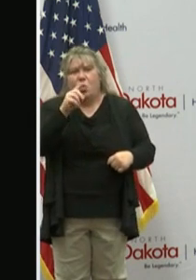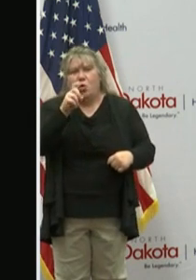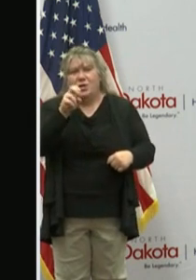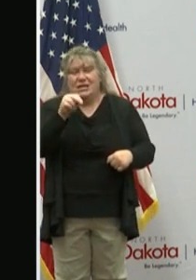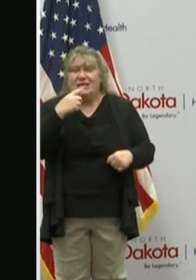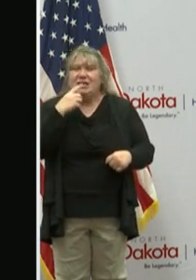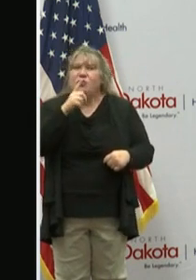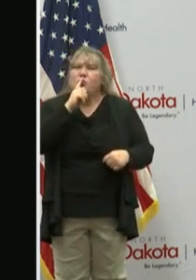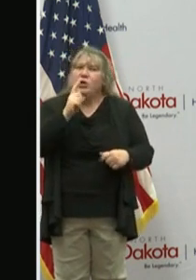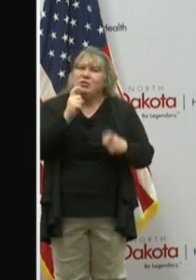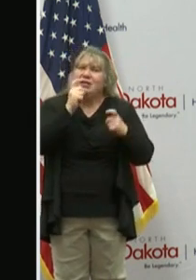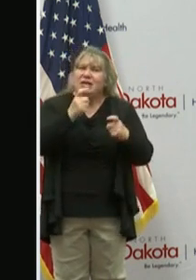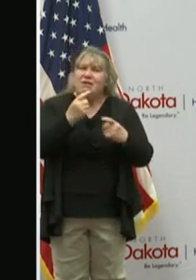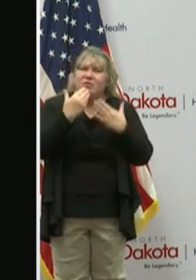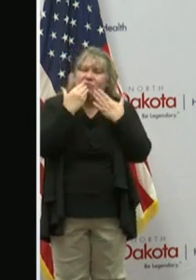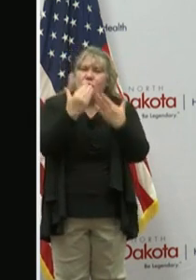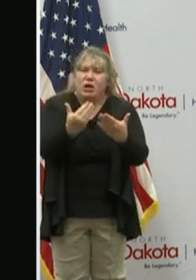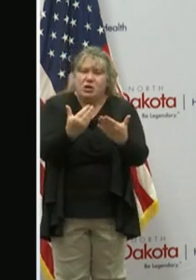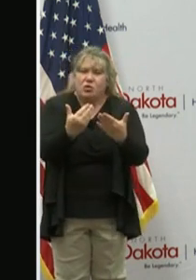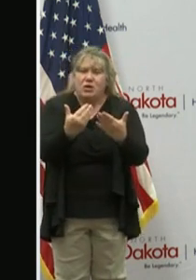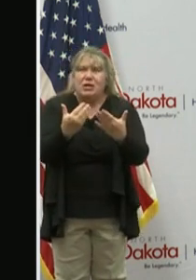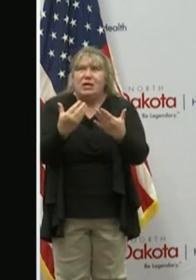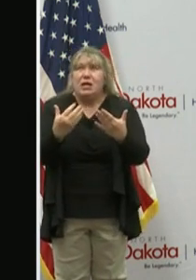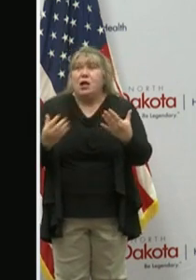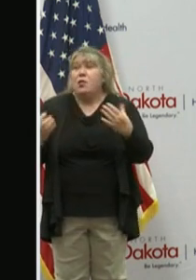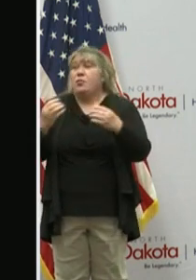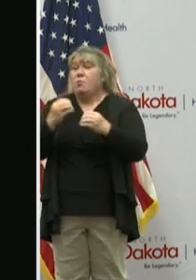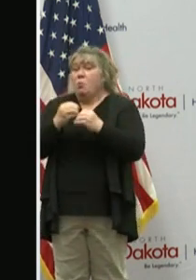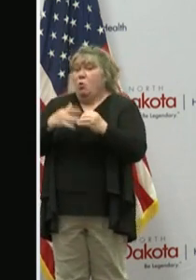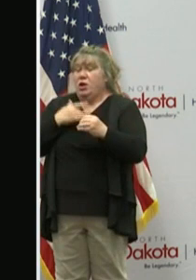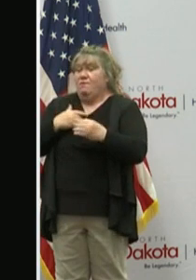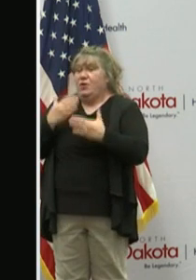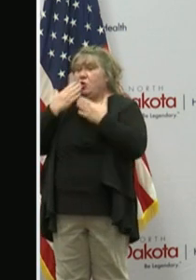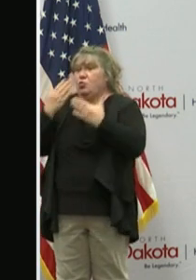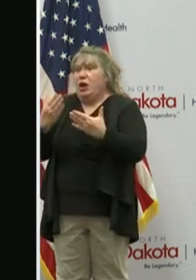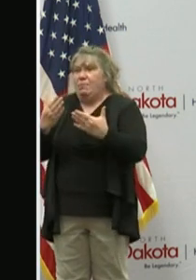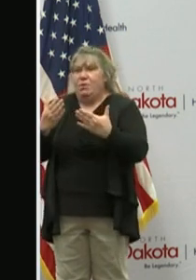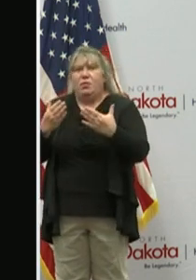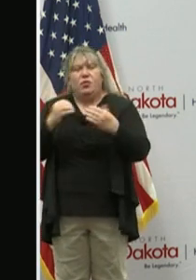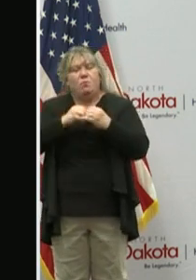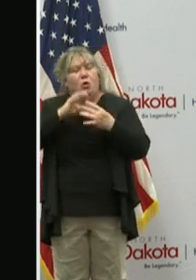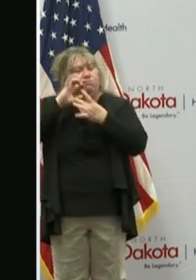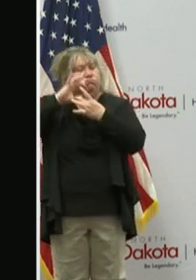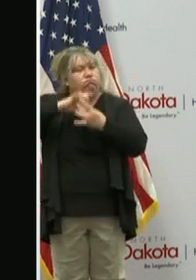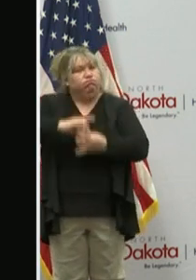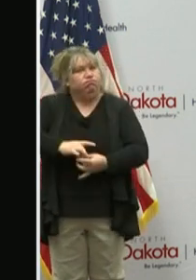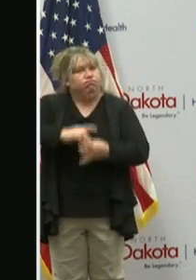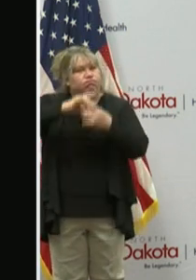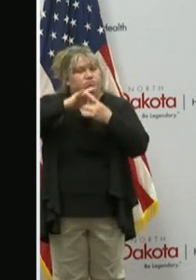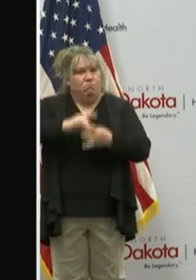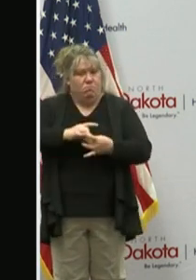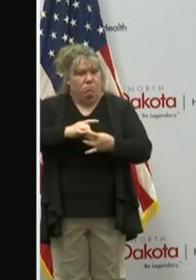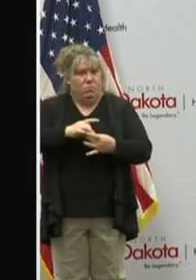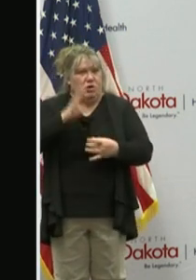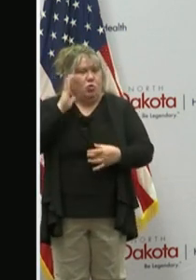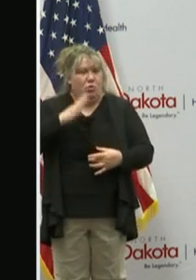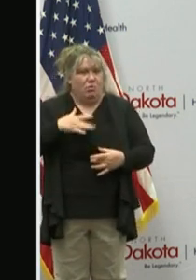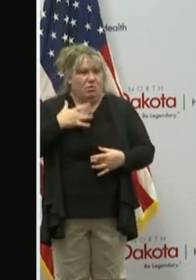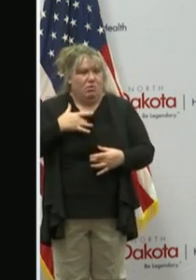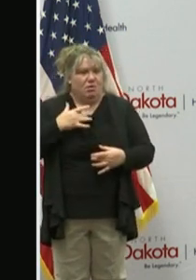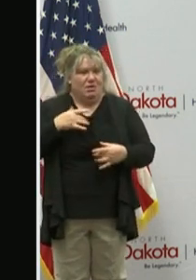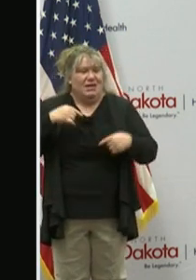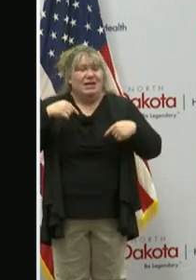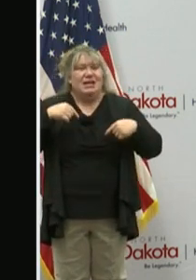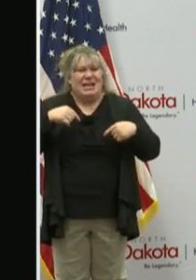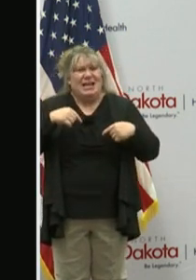of gratitude is that the more grateful that you are, the more present you become. And I think this is a present